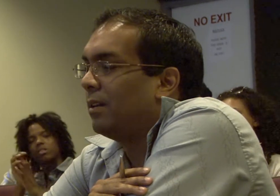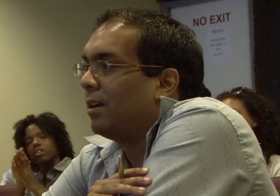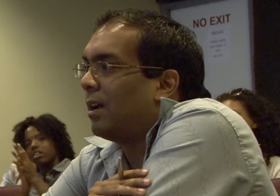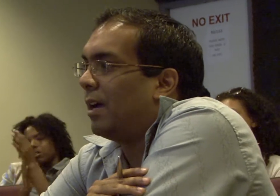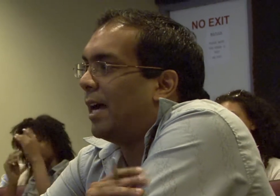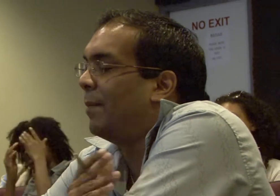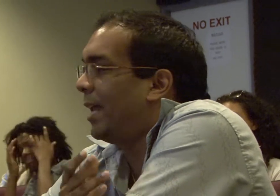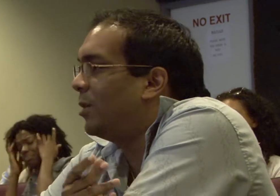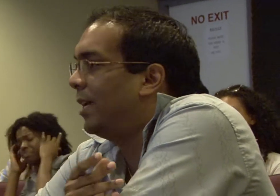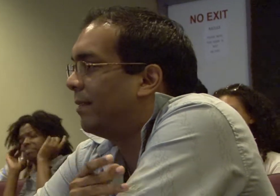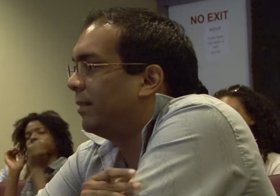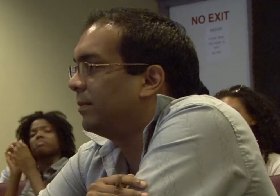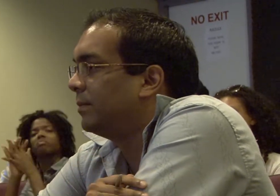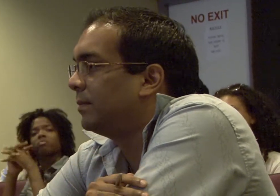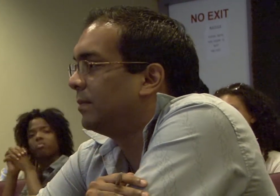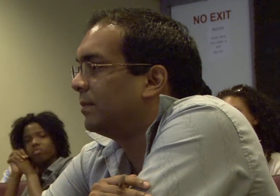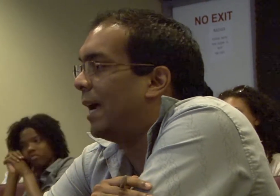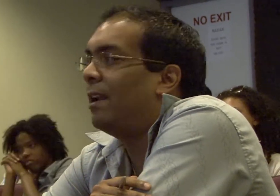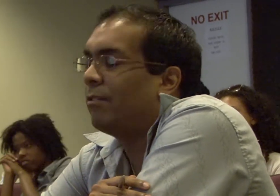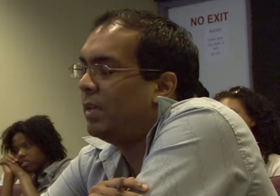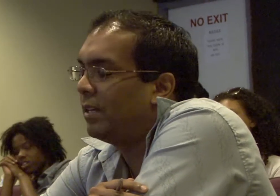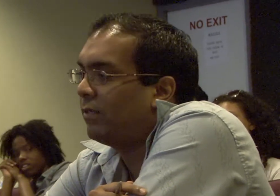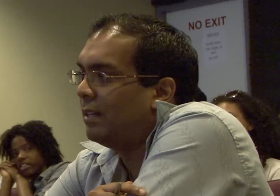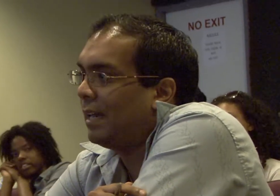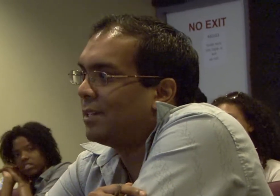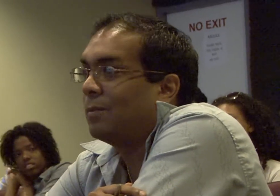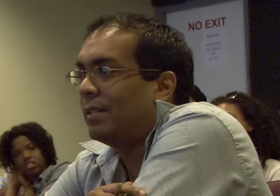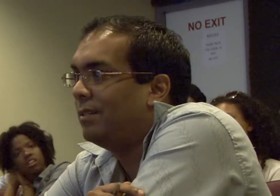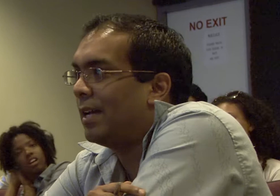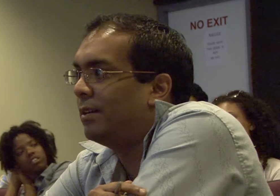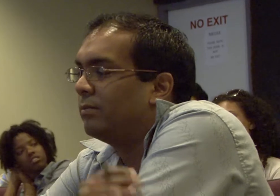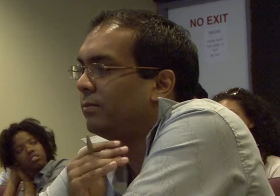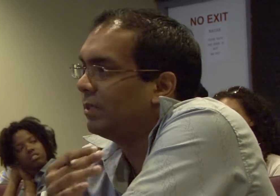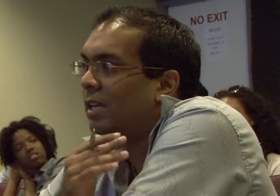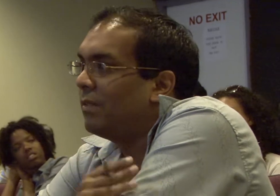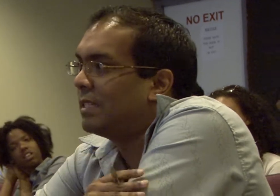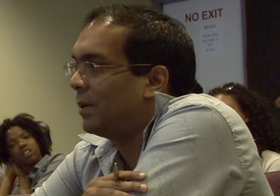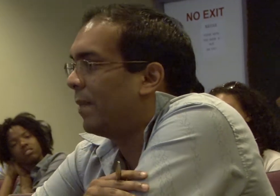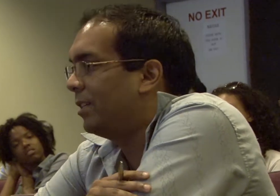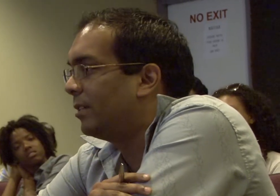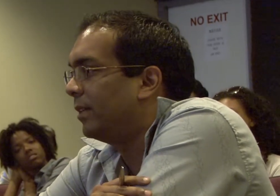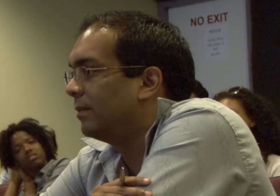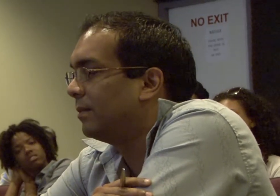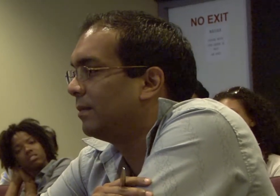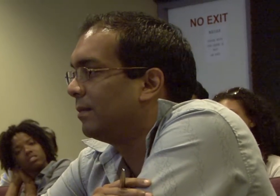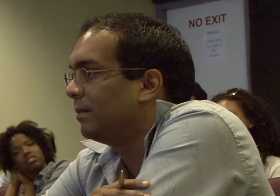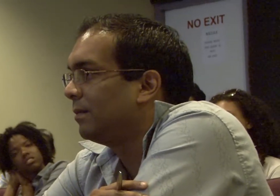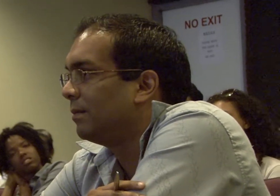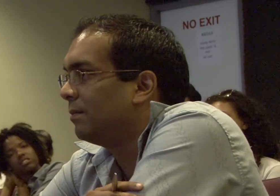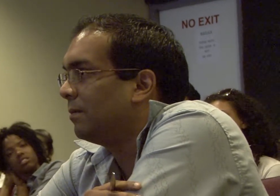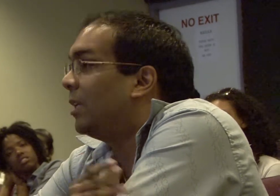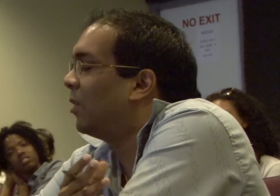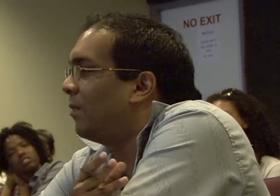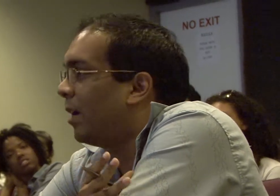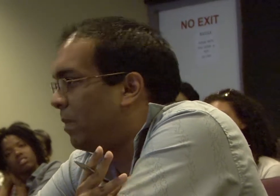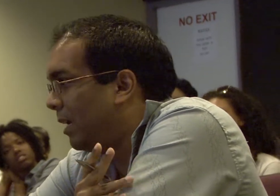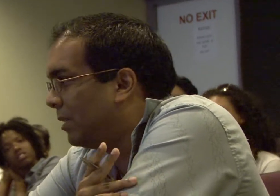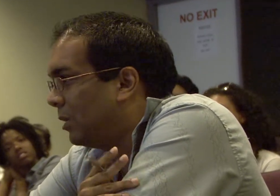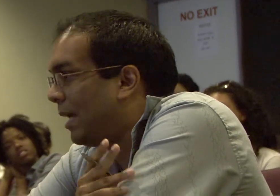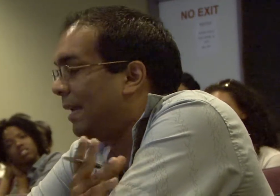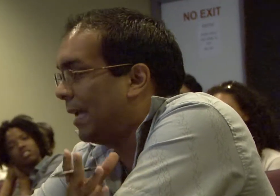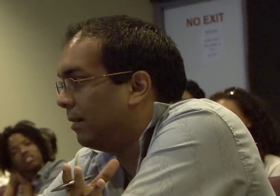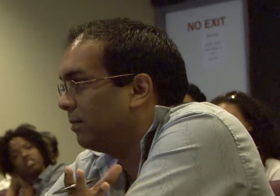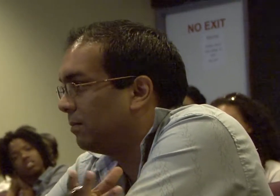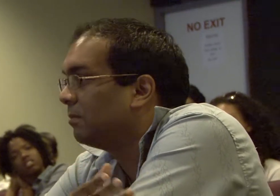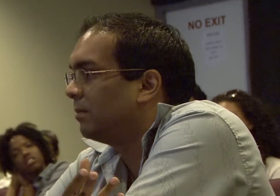Right? I'm an educator. I love being in front of the classroom and conversing with my children. The thought of not being able